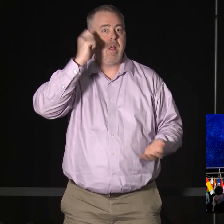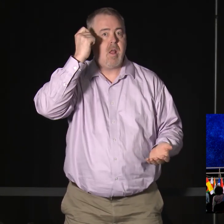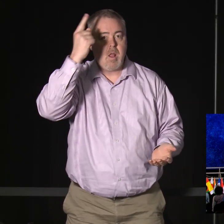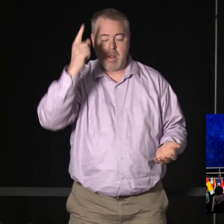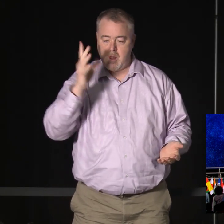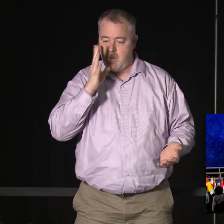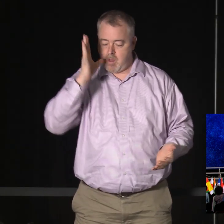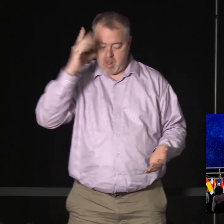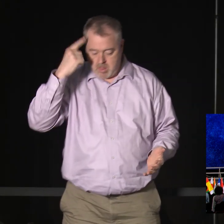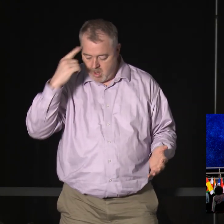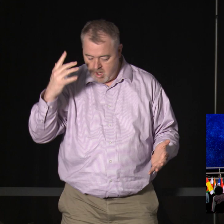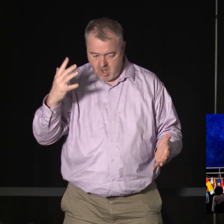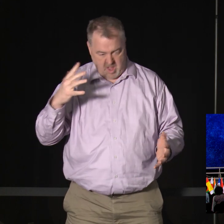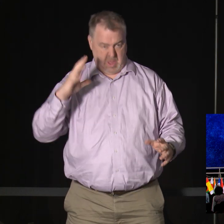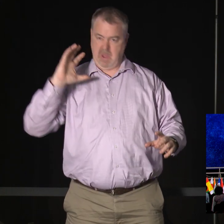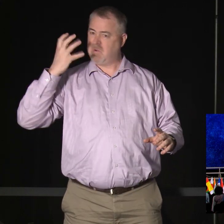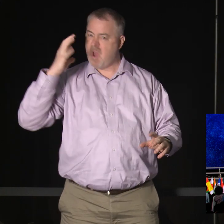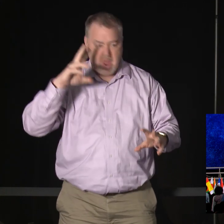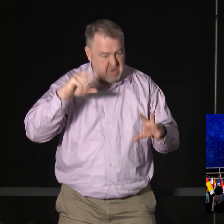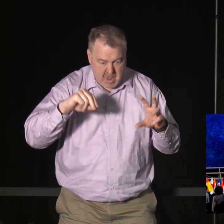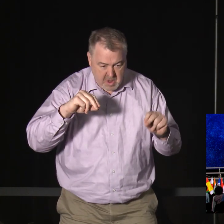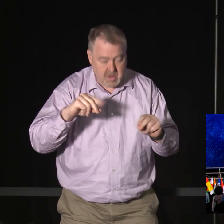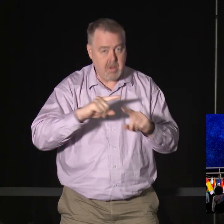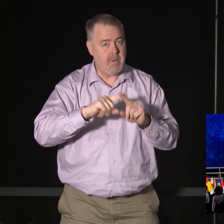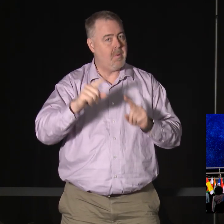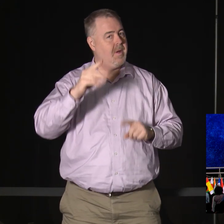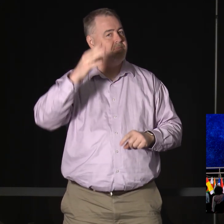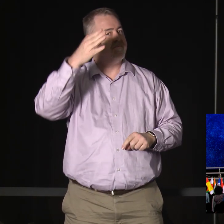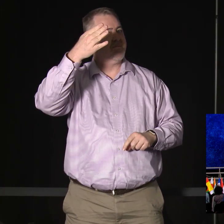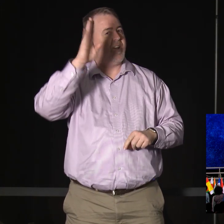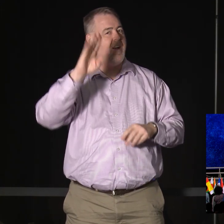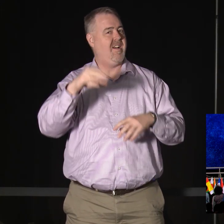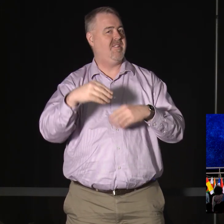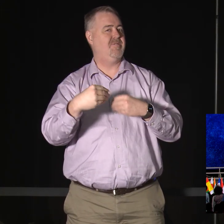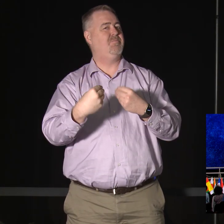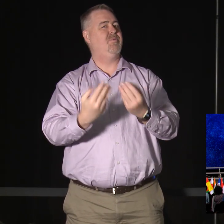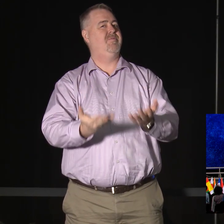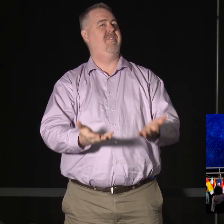their parents thought that they were crazy. But you know what? God provides.